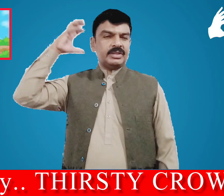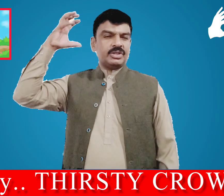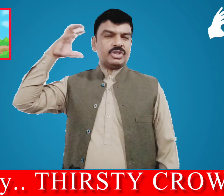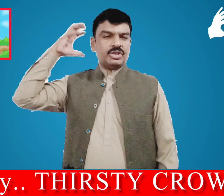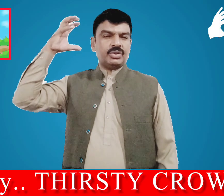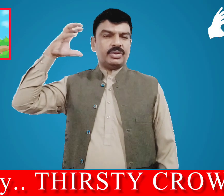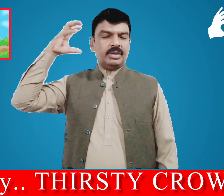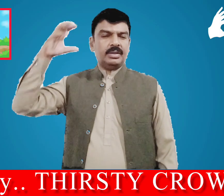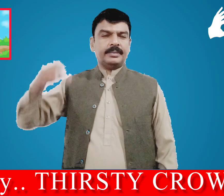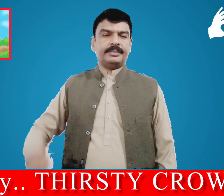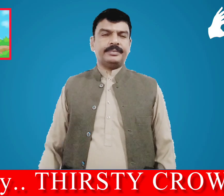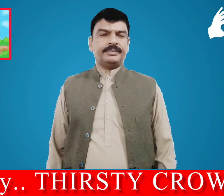Story